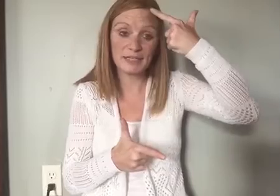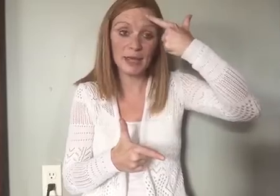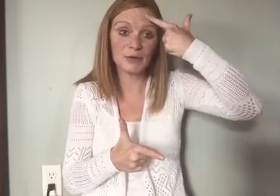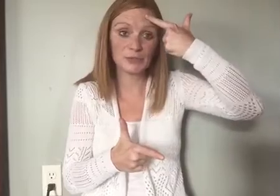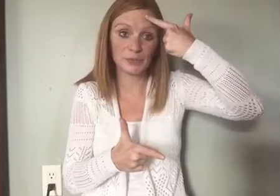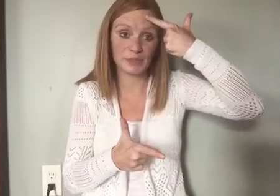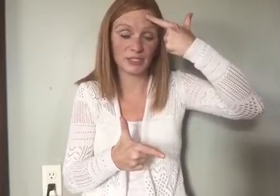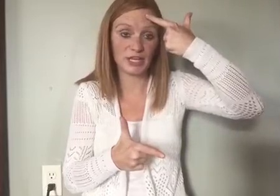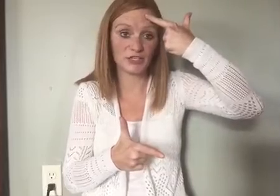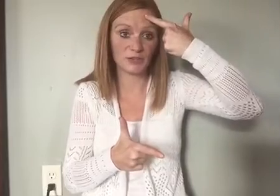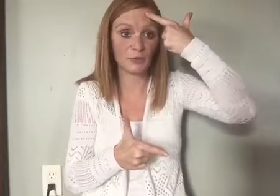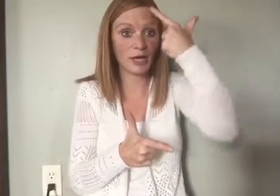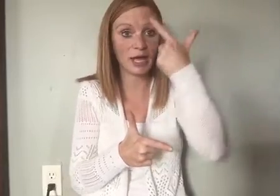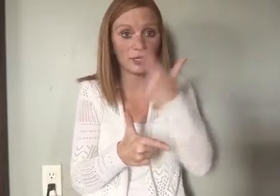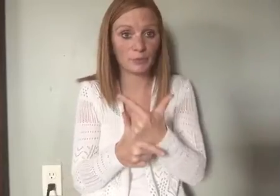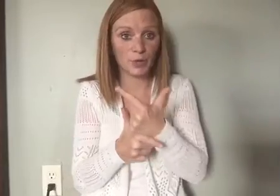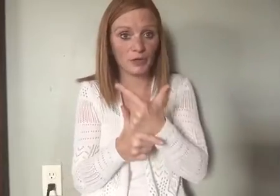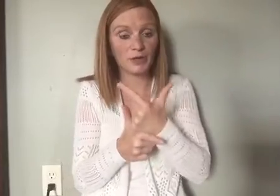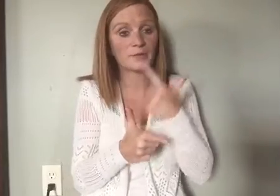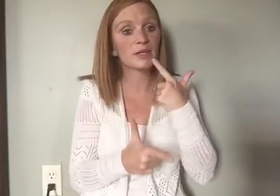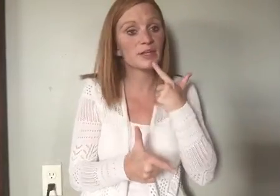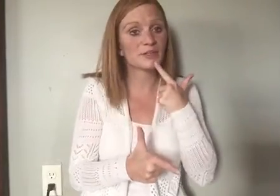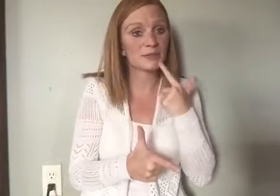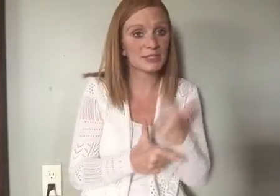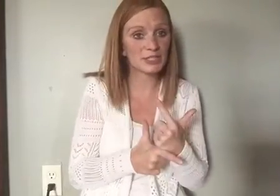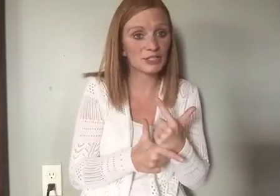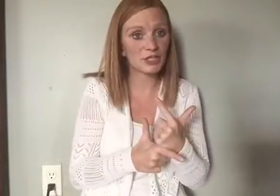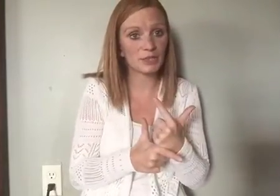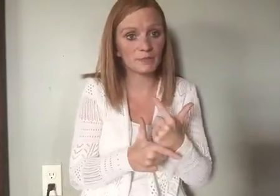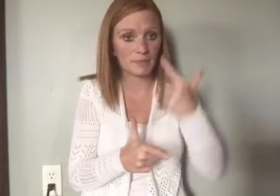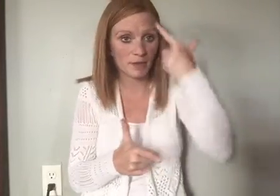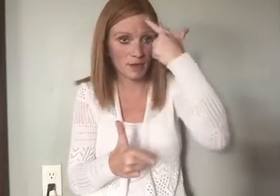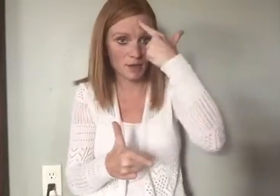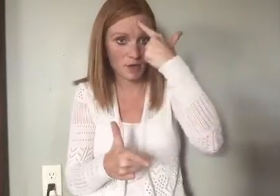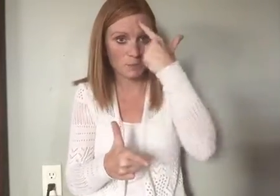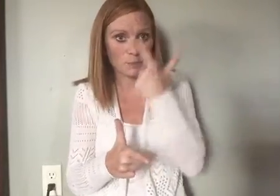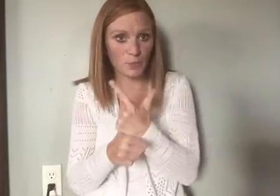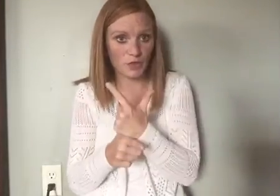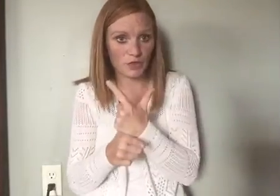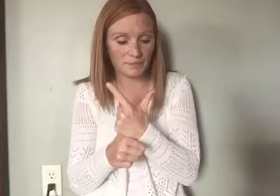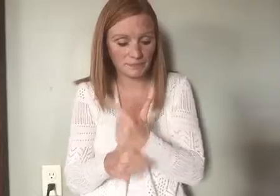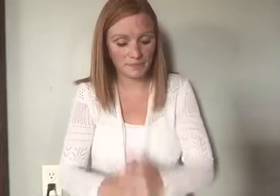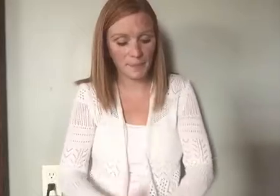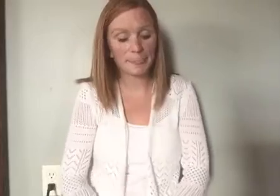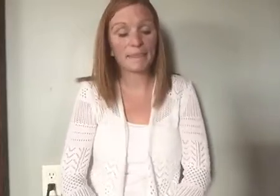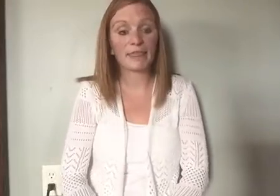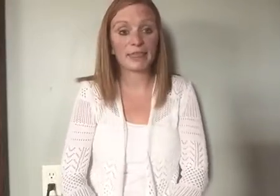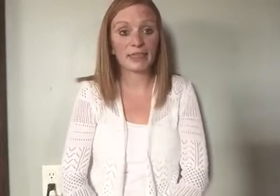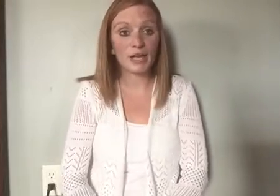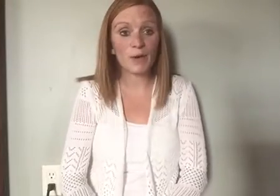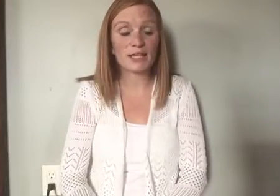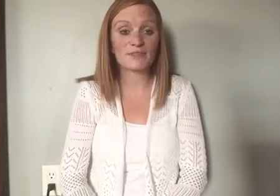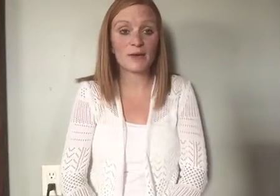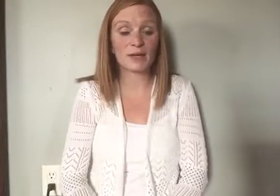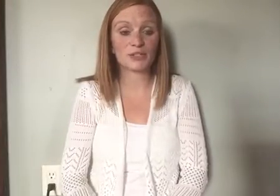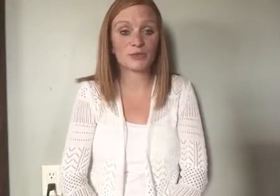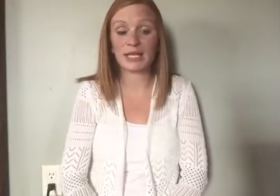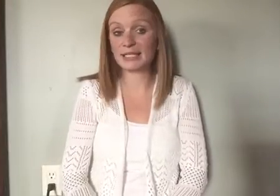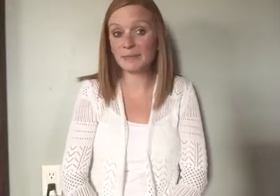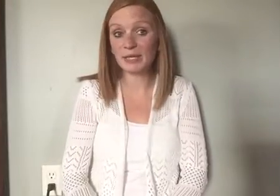male, so it originates at the forehead, brother. So sister, brother. Likewise, if I wanted to say